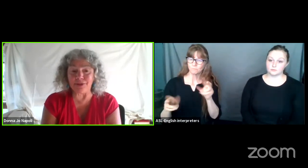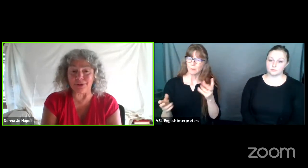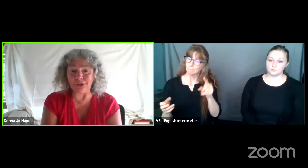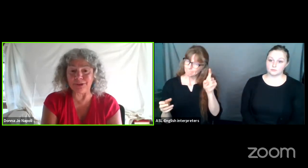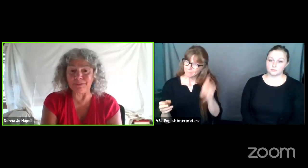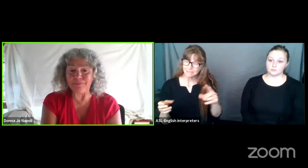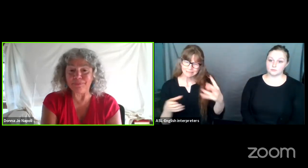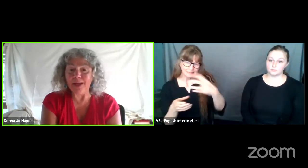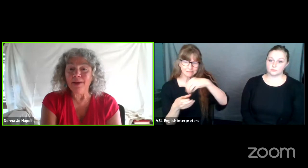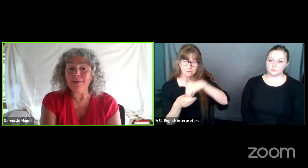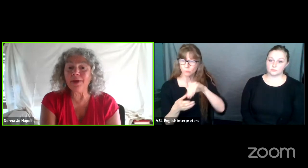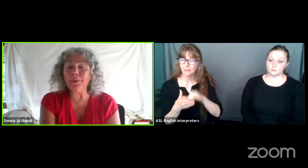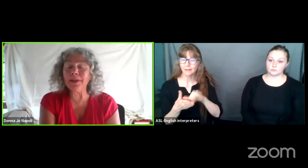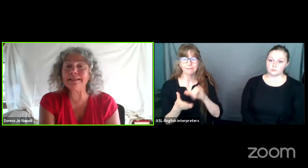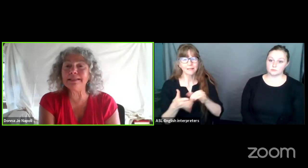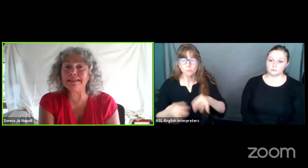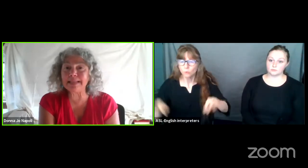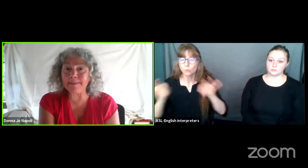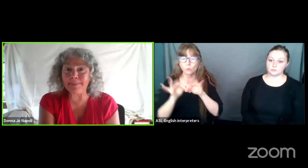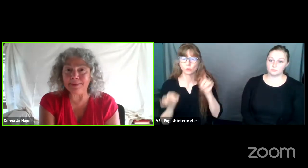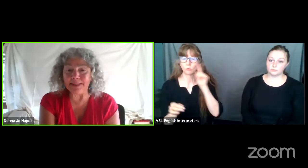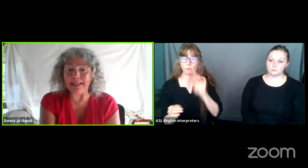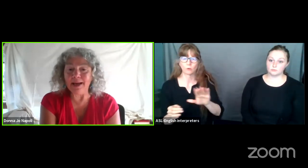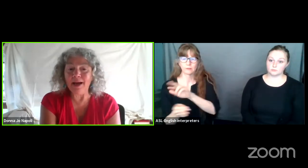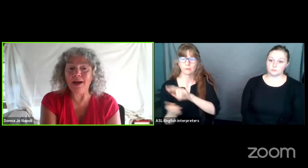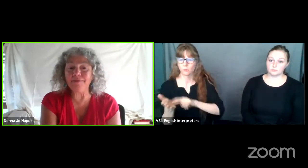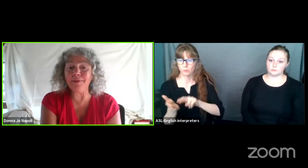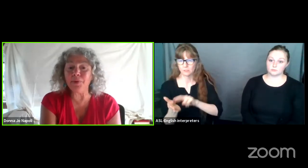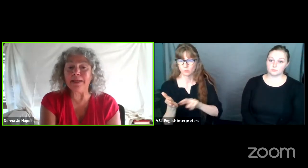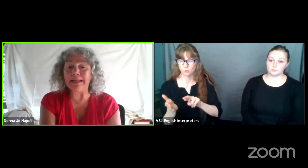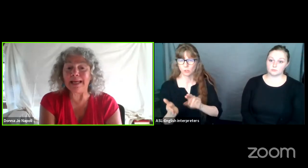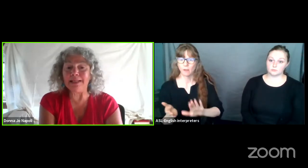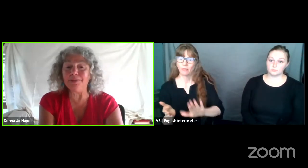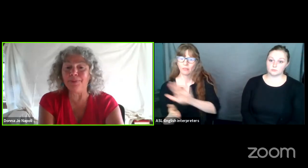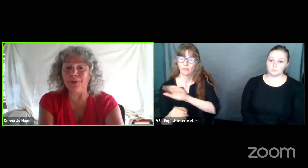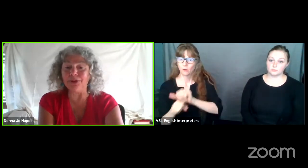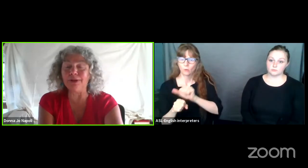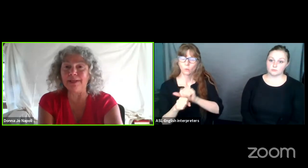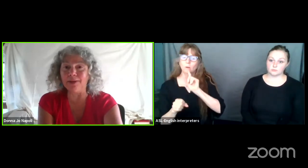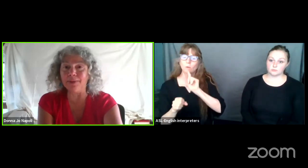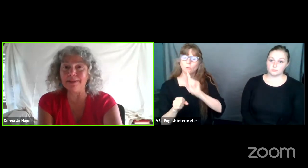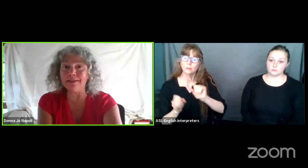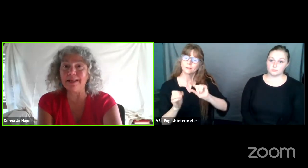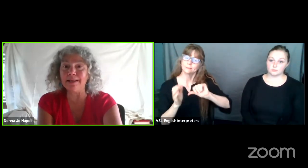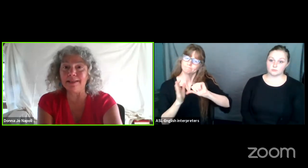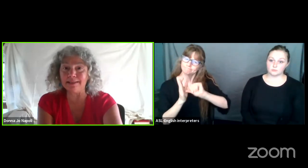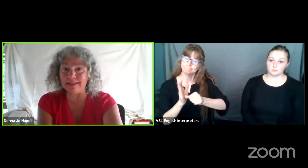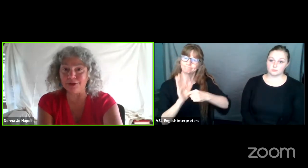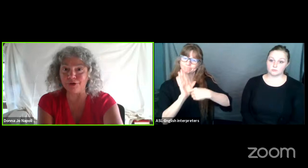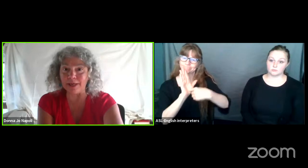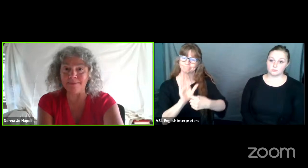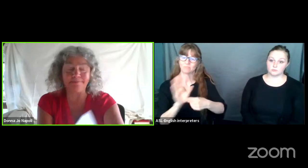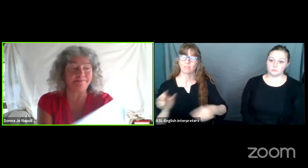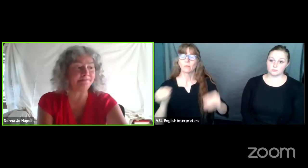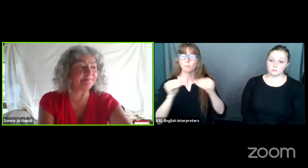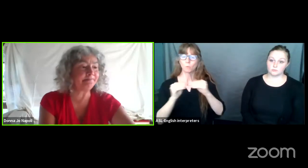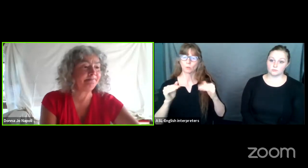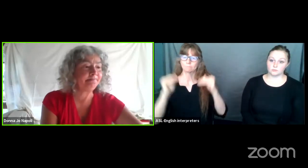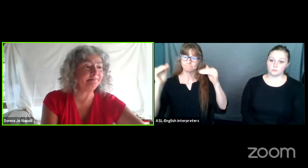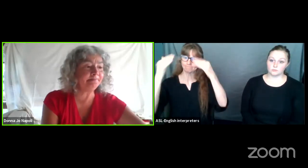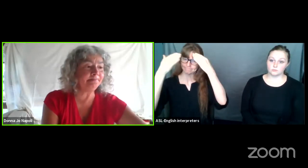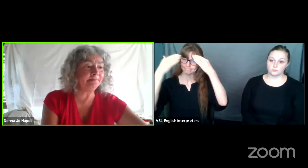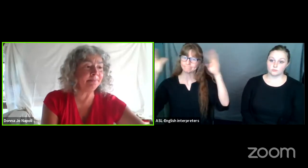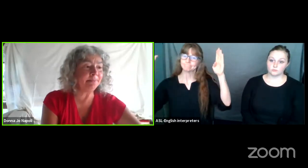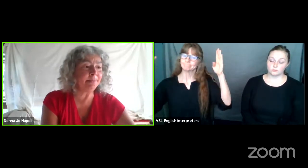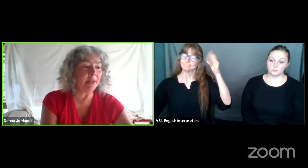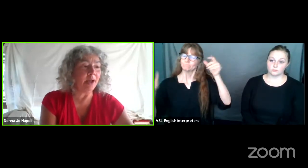of research. Their work is exemplary of the more enlightened approach of linguists in this century.